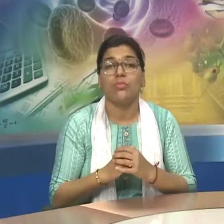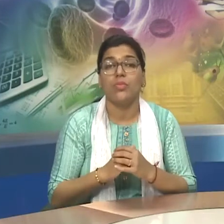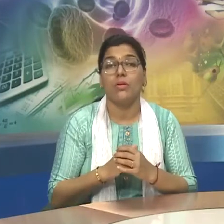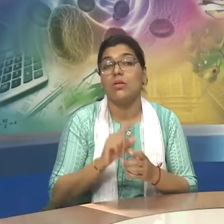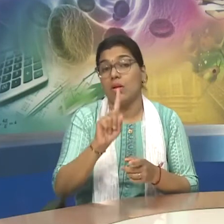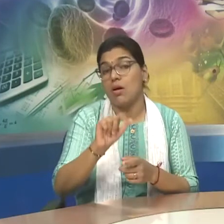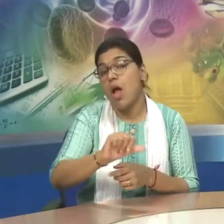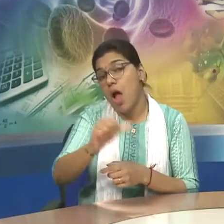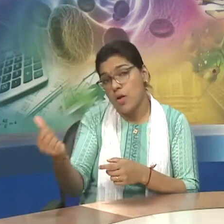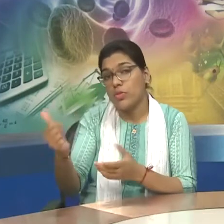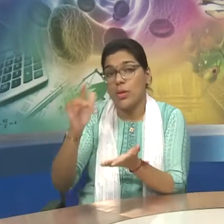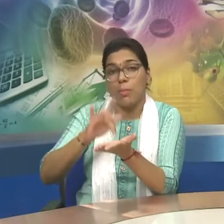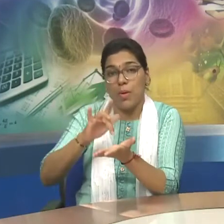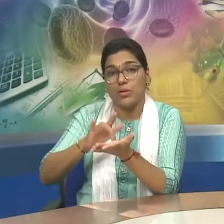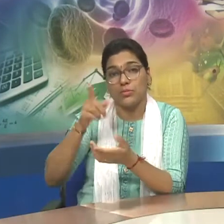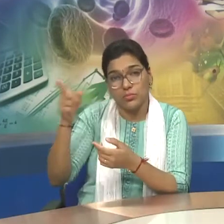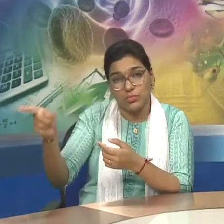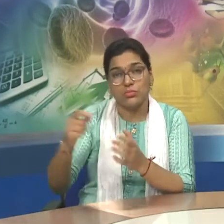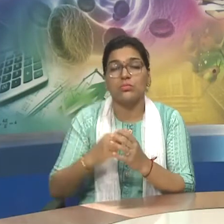is easily recognized.